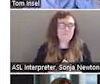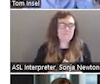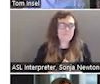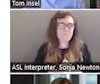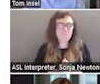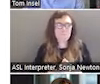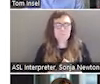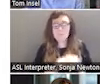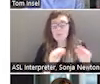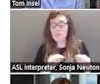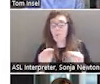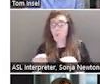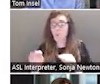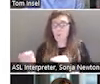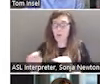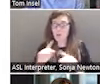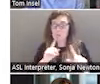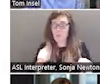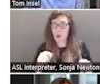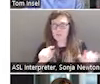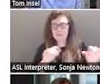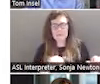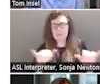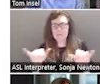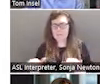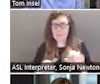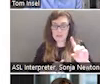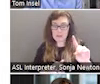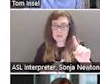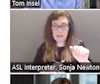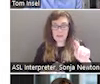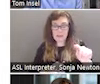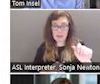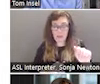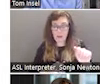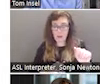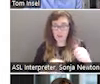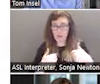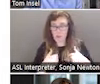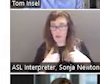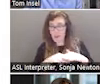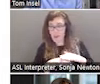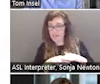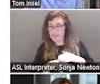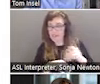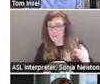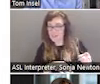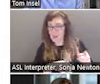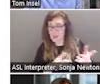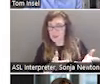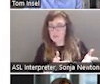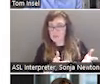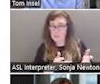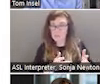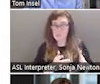response. If you ask about what kind of data does that team have access to, what can they get the sort